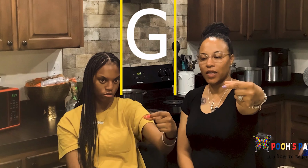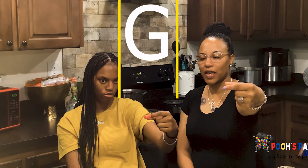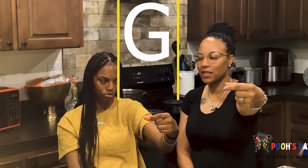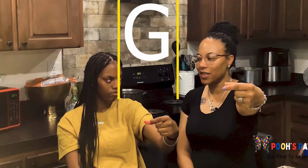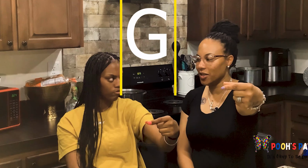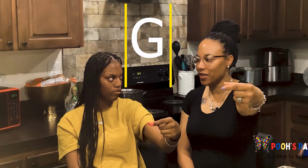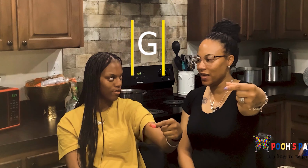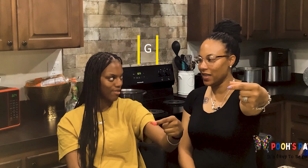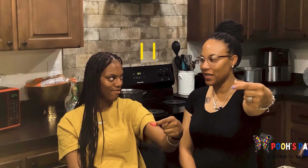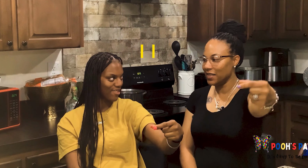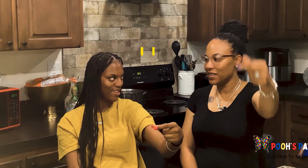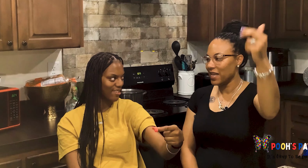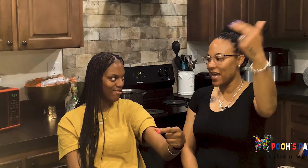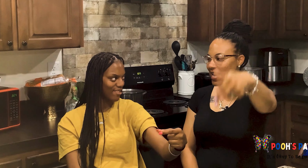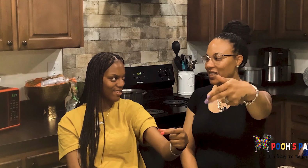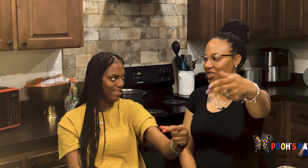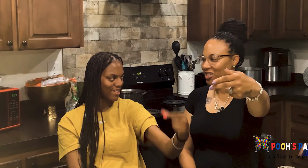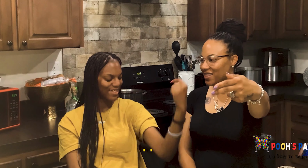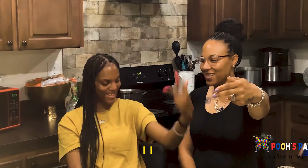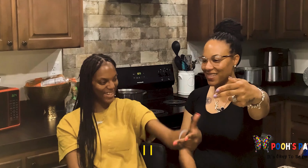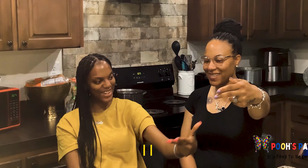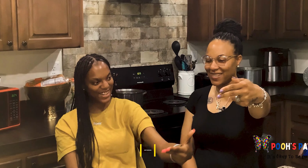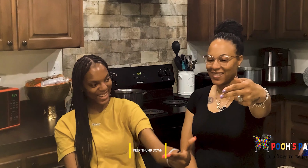Next letter is H.